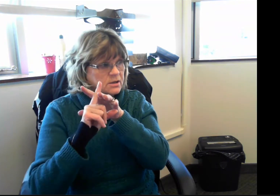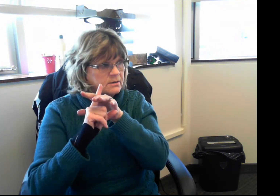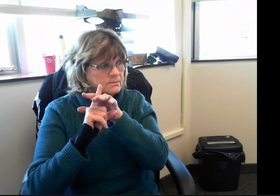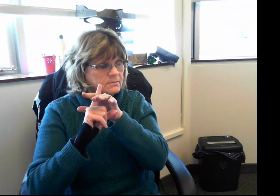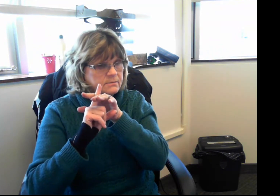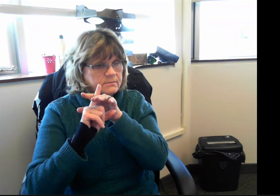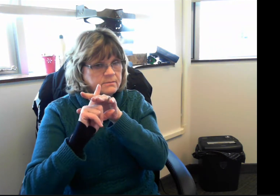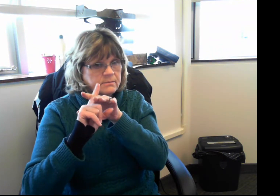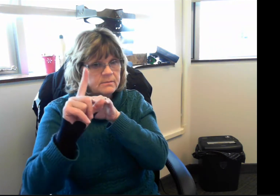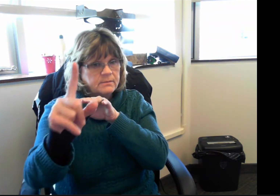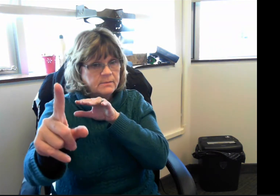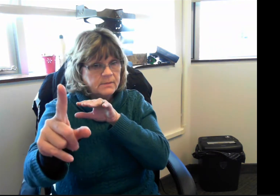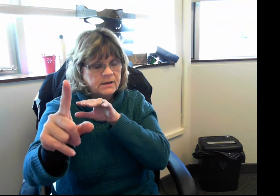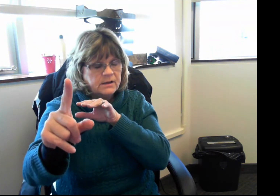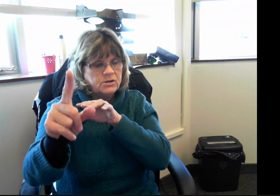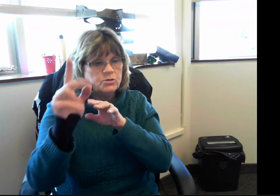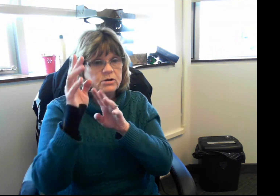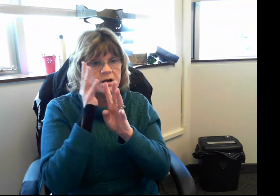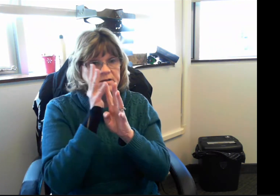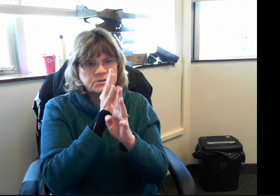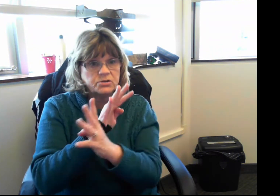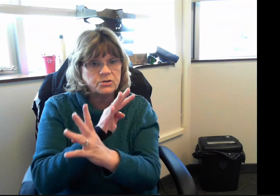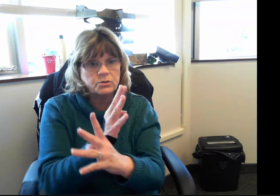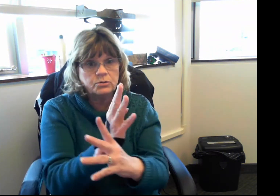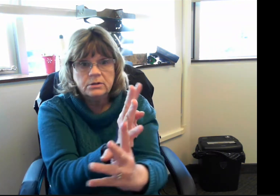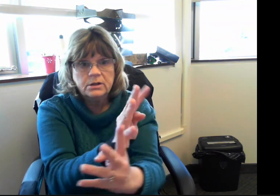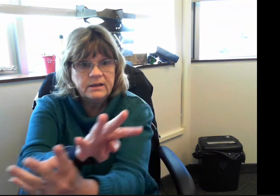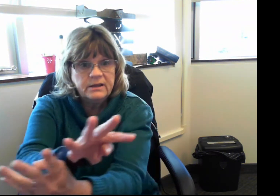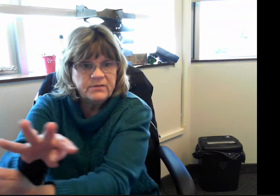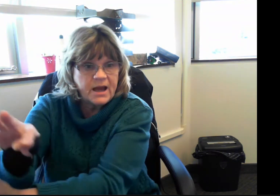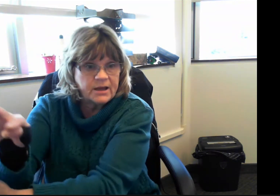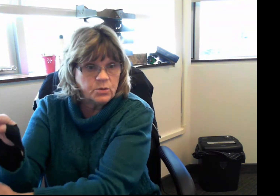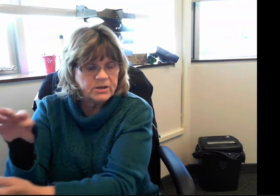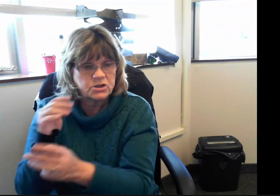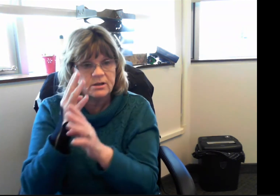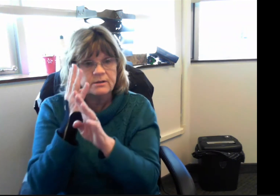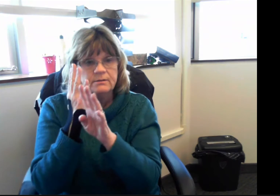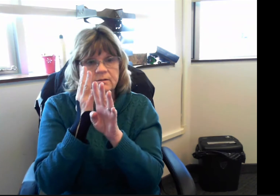evacuation. You could also do evacuation.